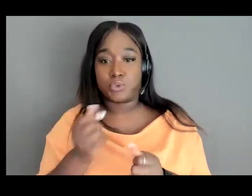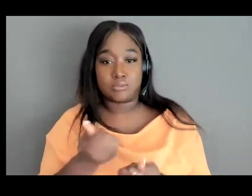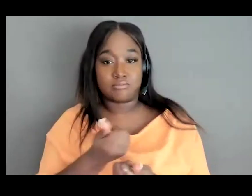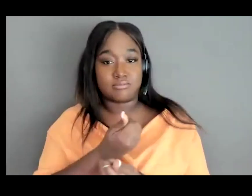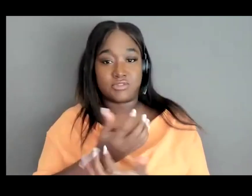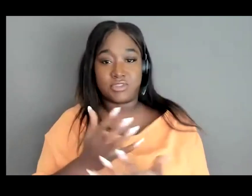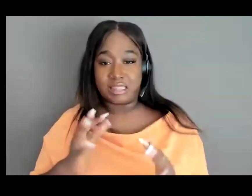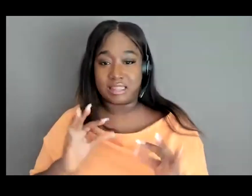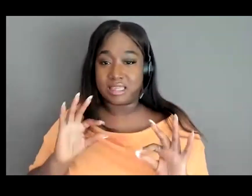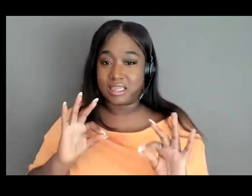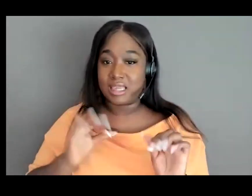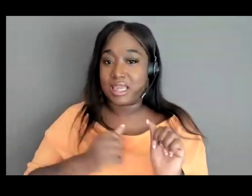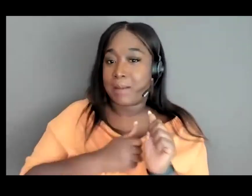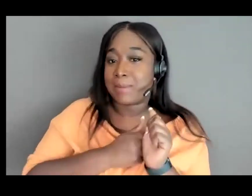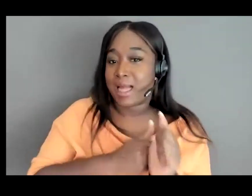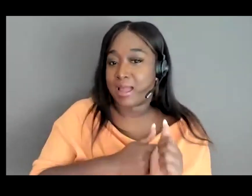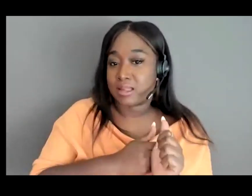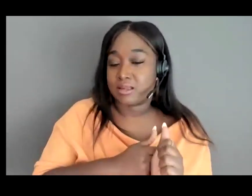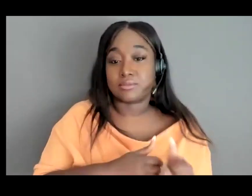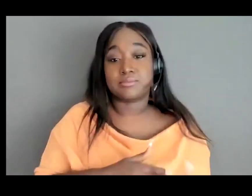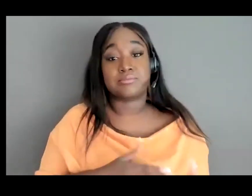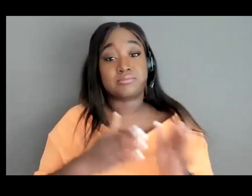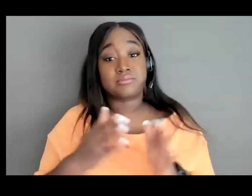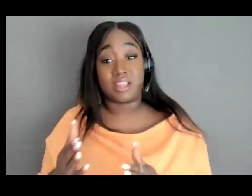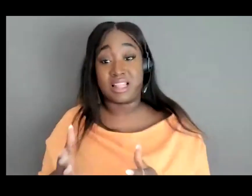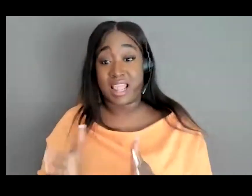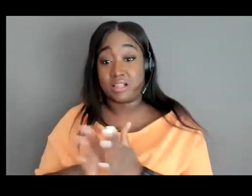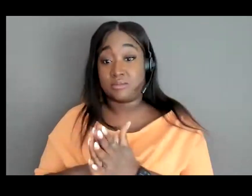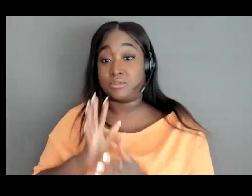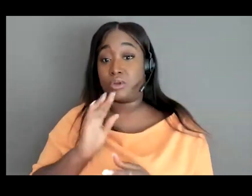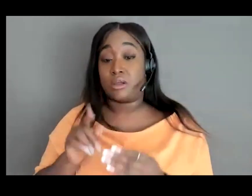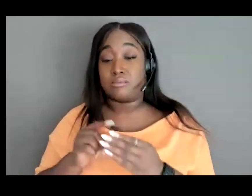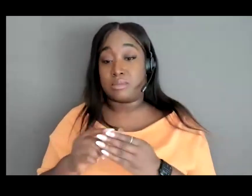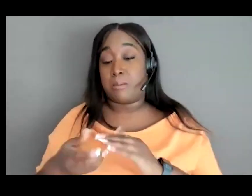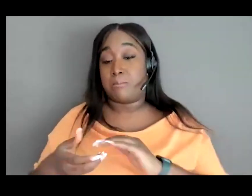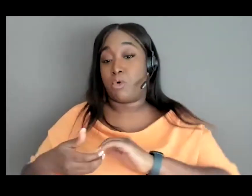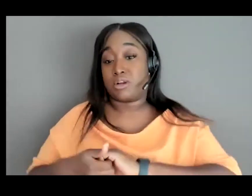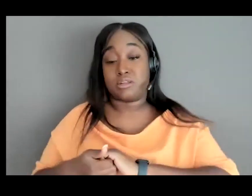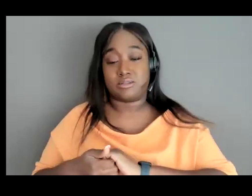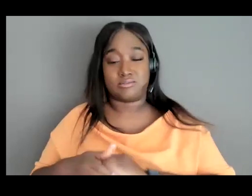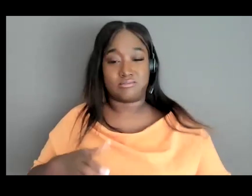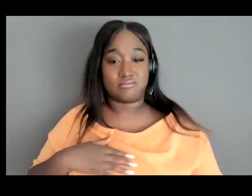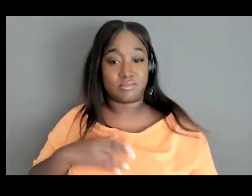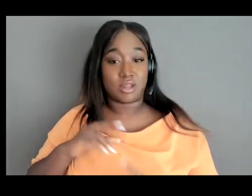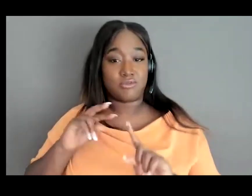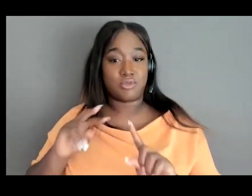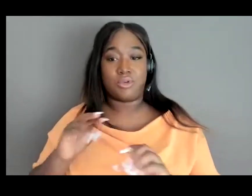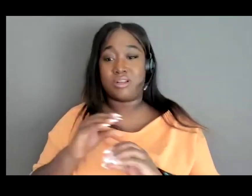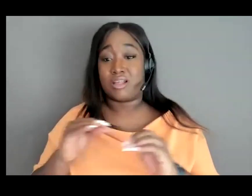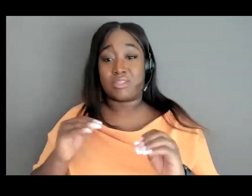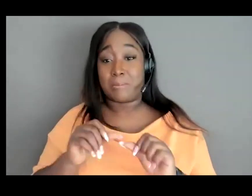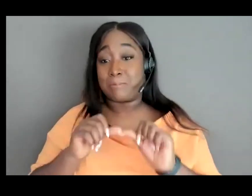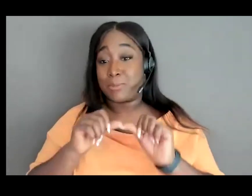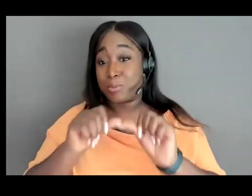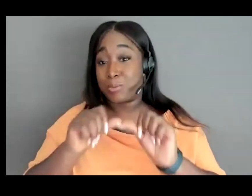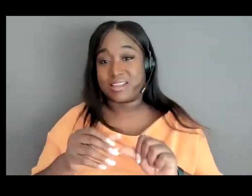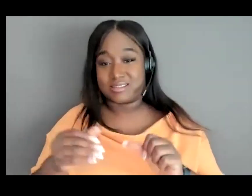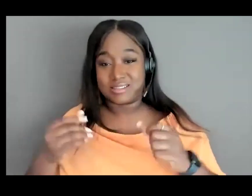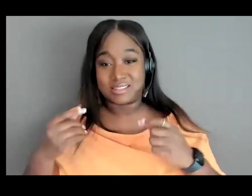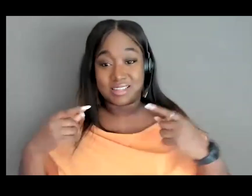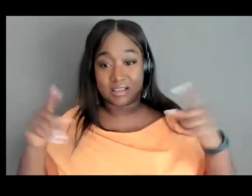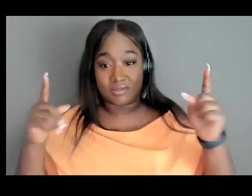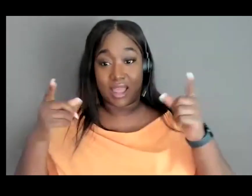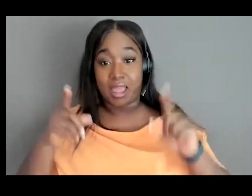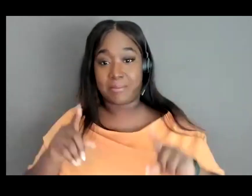I was also asked to talk about partnerships. Nothing, in my view, nothing permanent and successful gets done